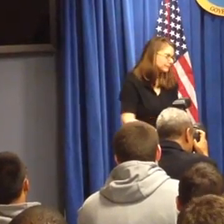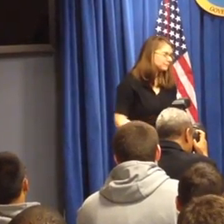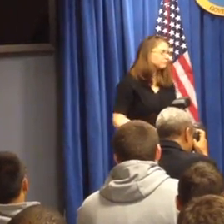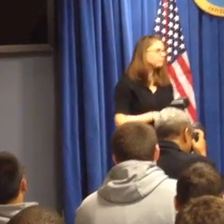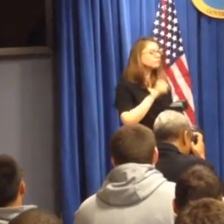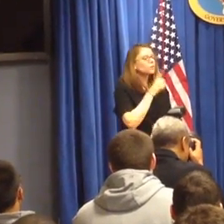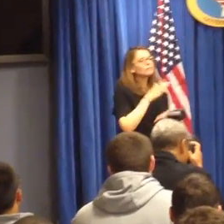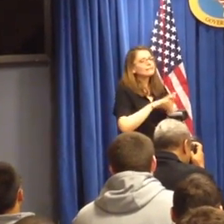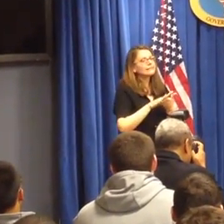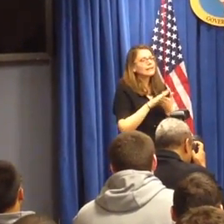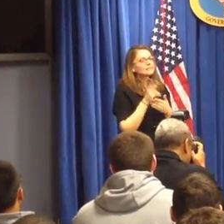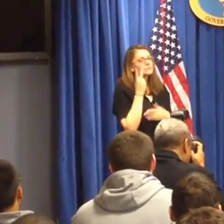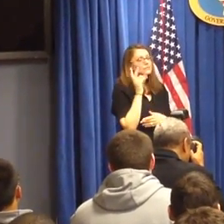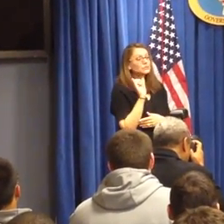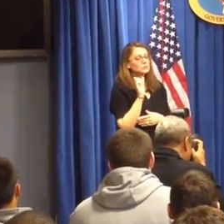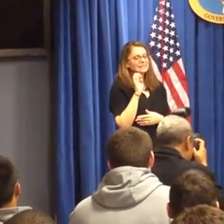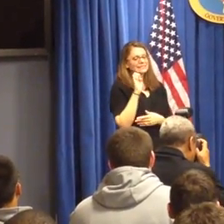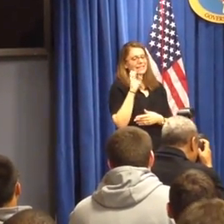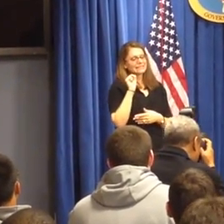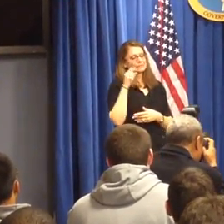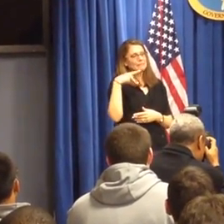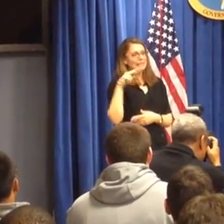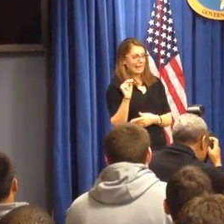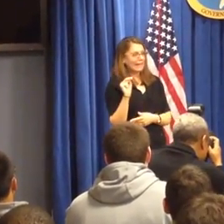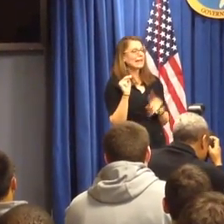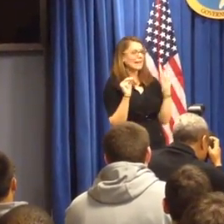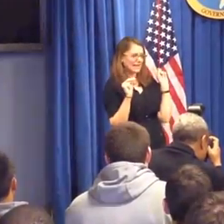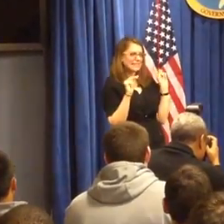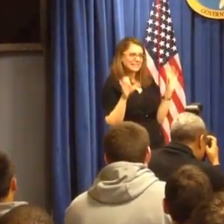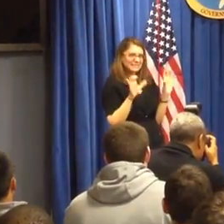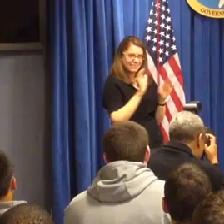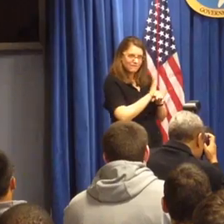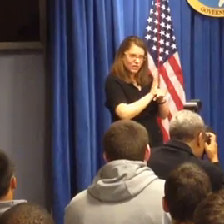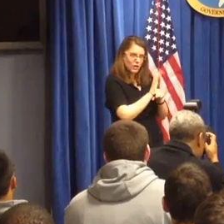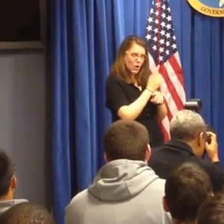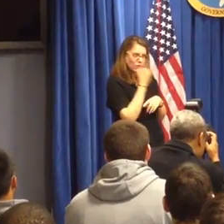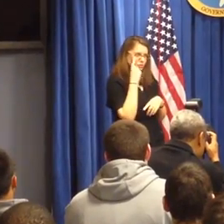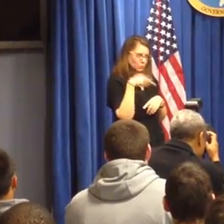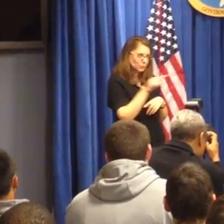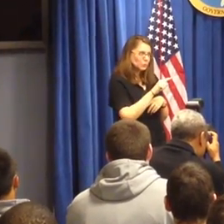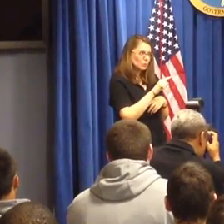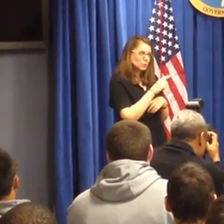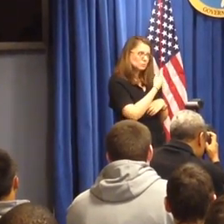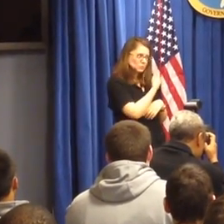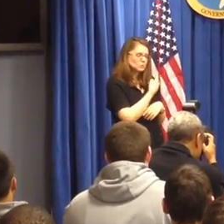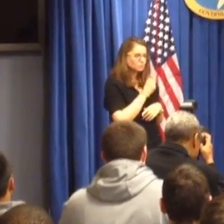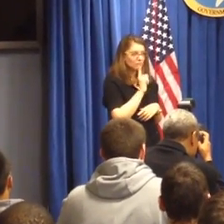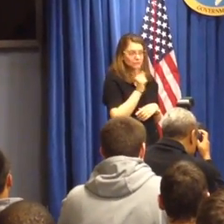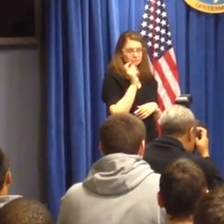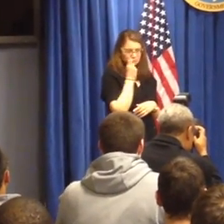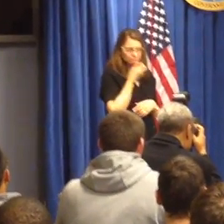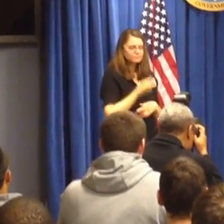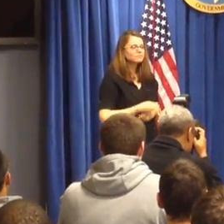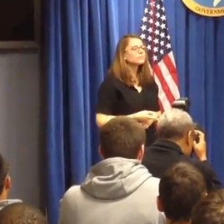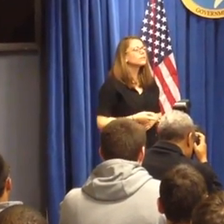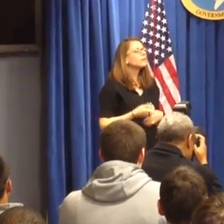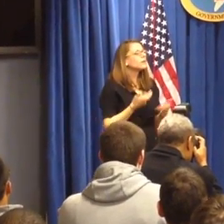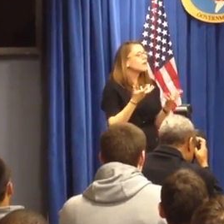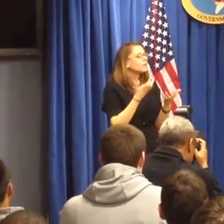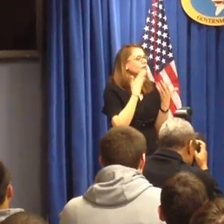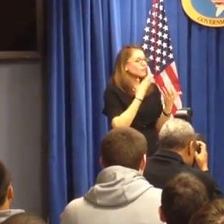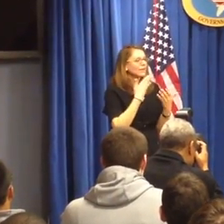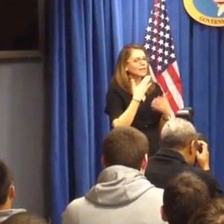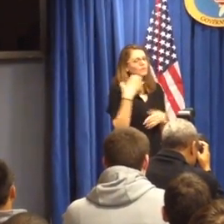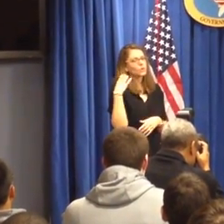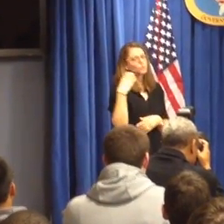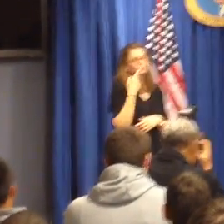see, too, that ESPN did what they did with the video. And I want to thank